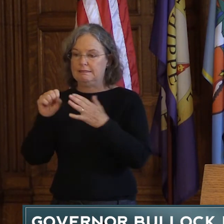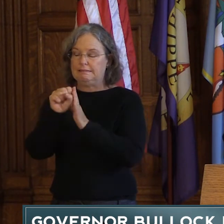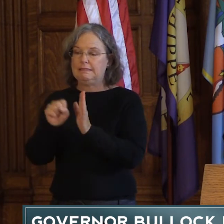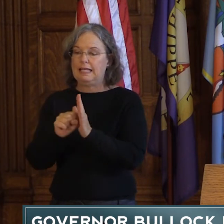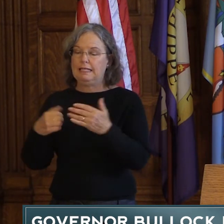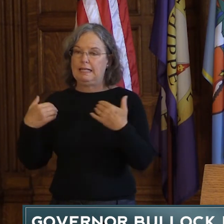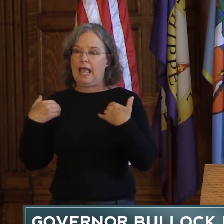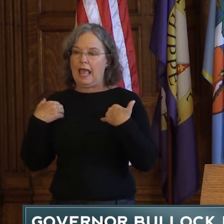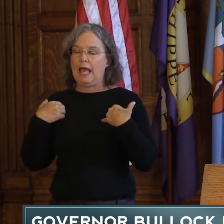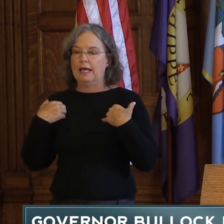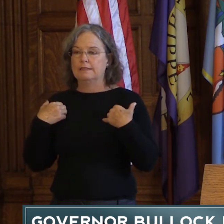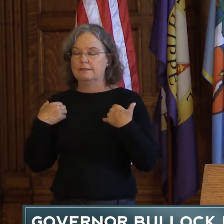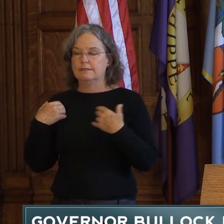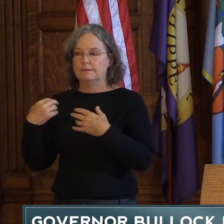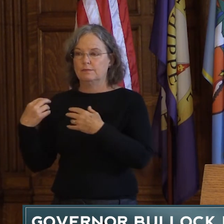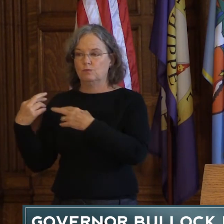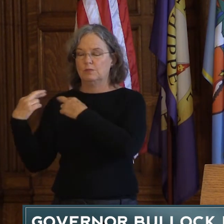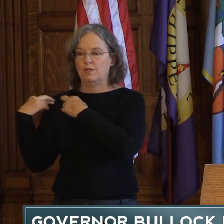Warm Springs.